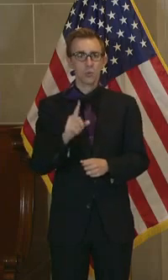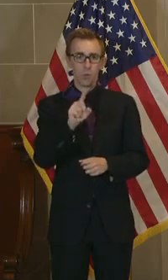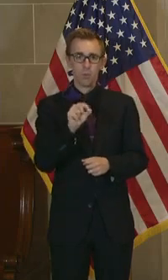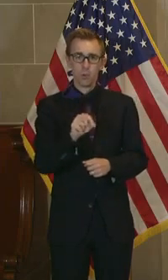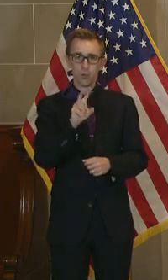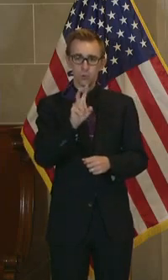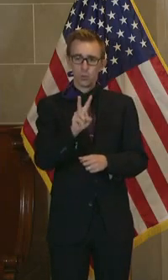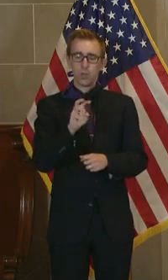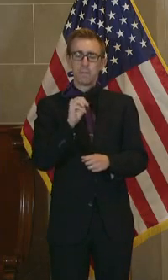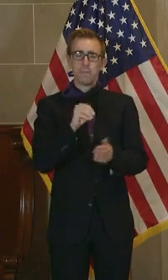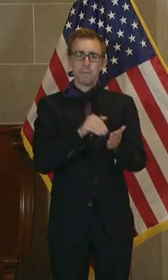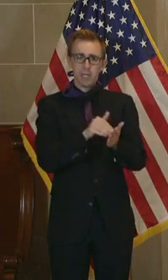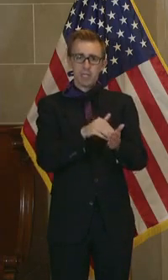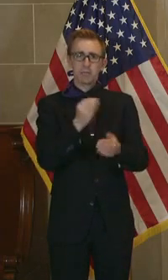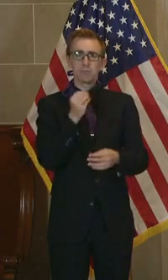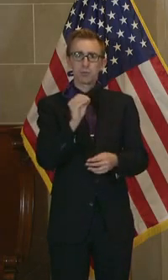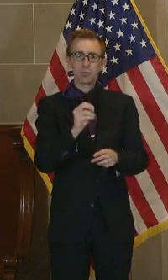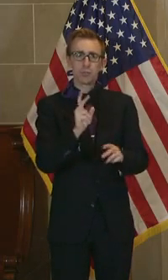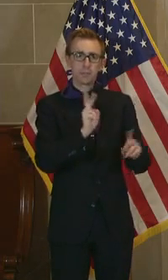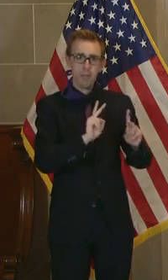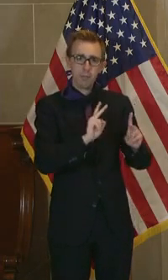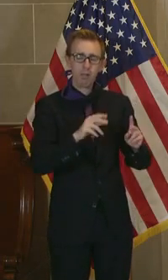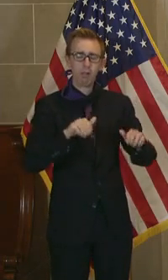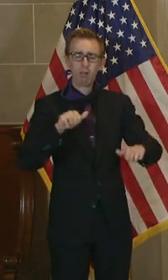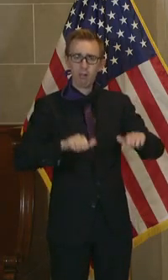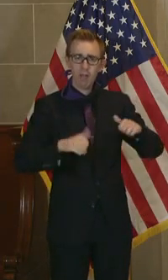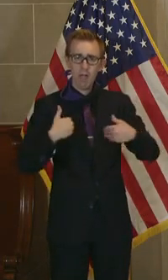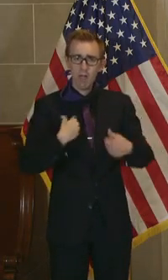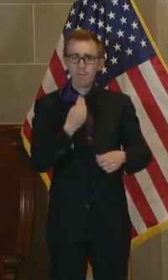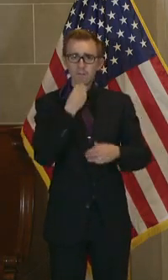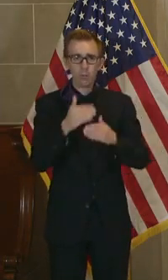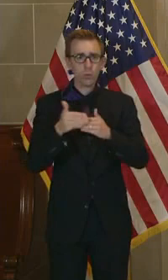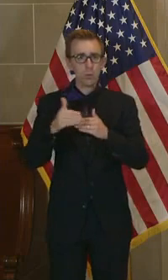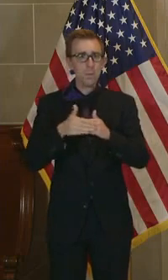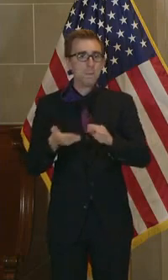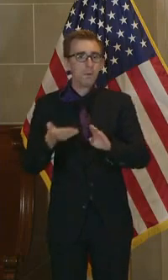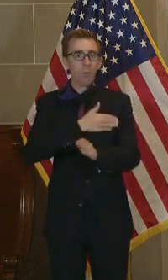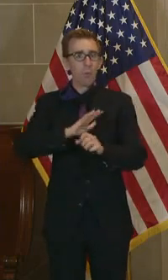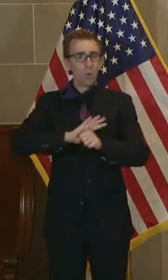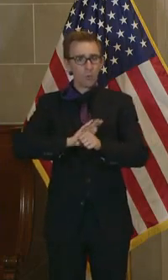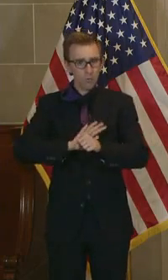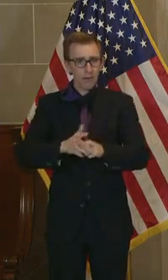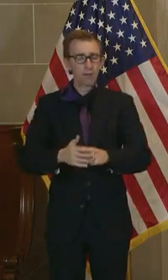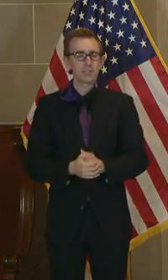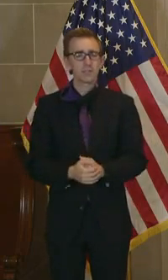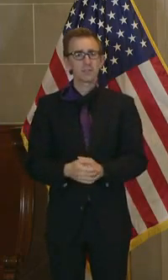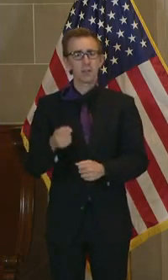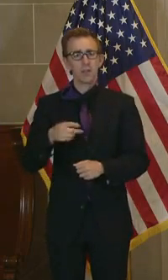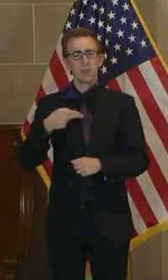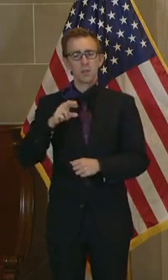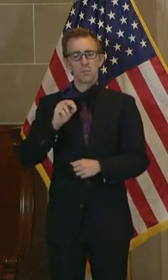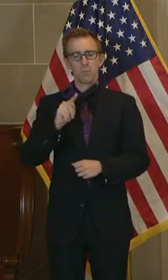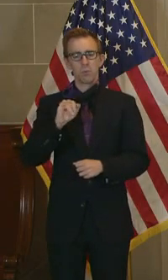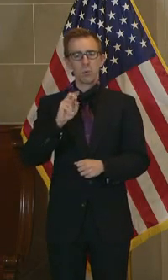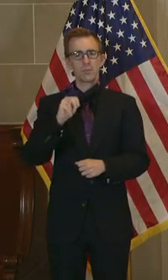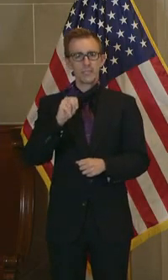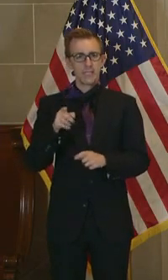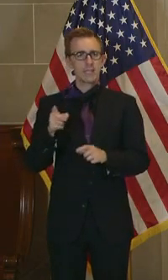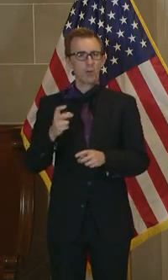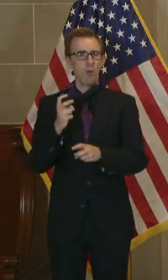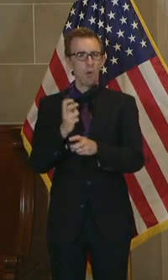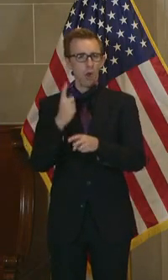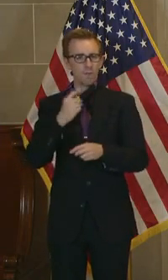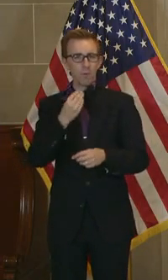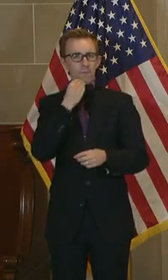million Missourians faced food insecurity before COVID-19 hit. Protein is always one of the hardest products for our food banks